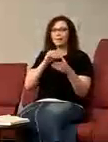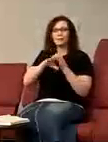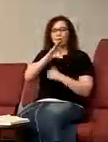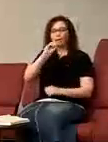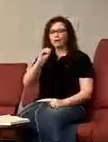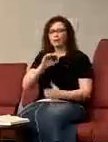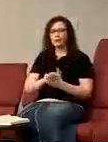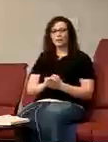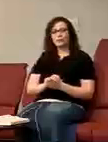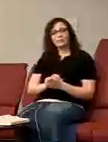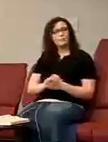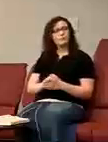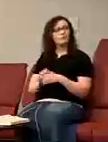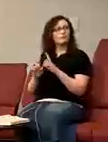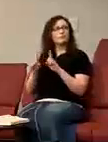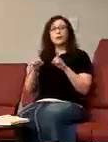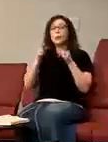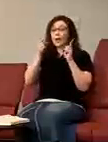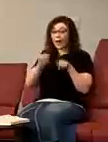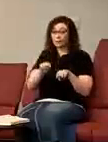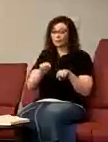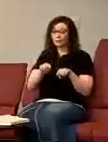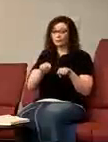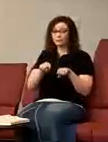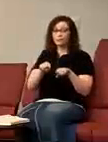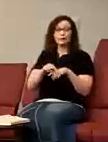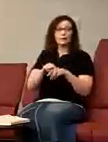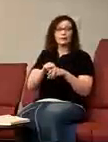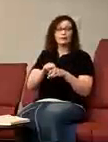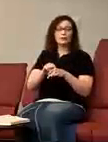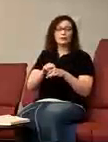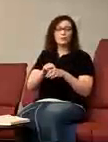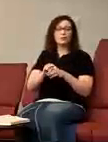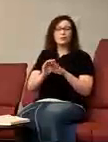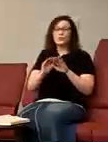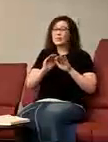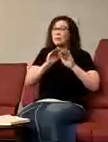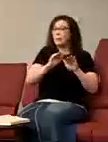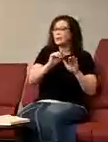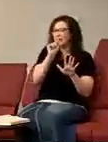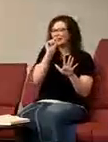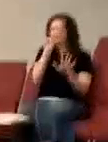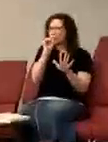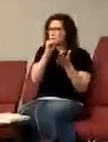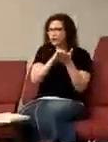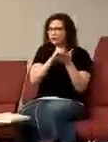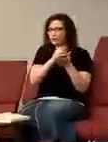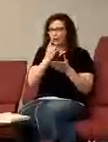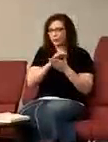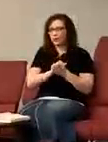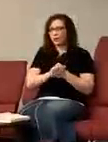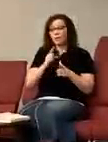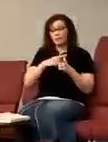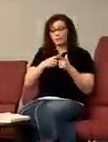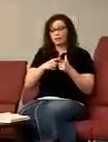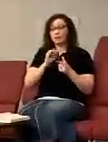And so, yeah, but what happened is when he pushed me a little bit on that one, then I have bigger trials,